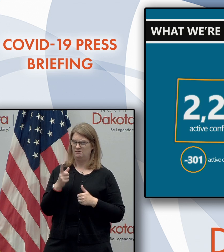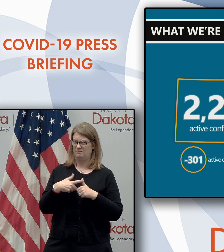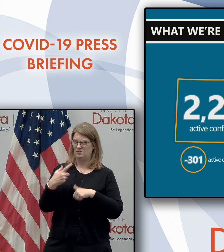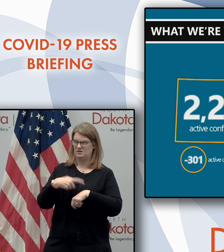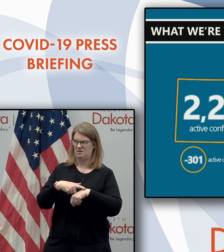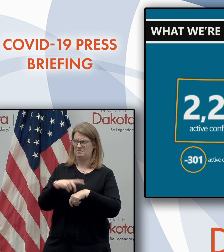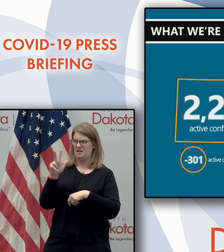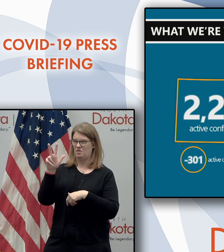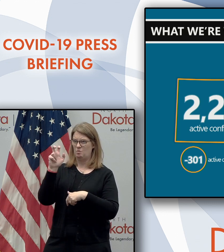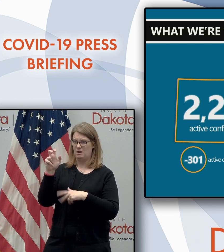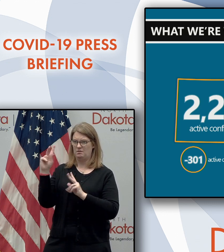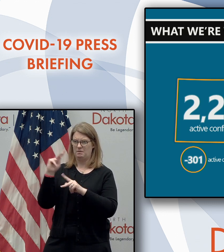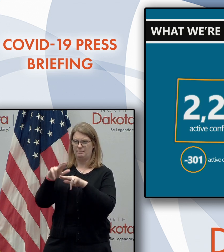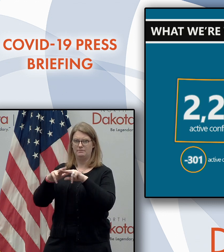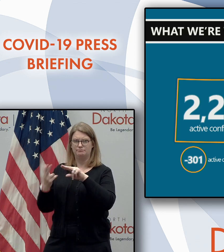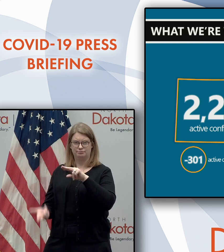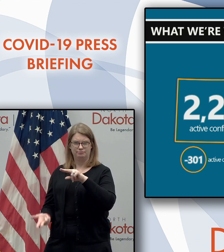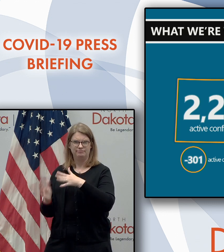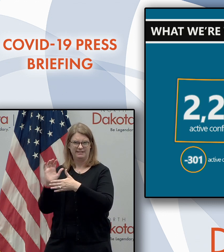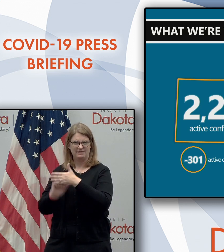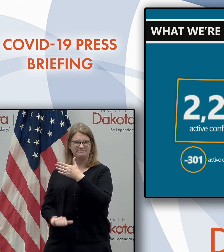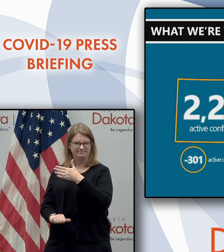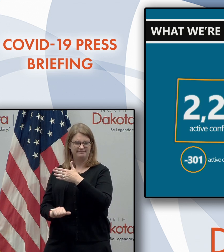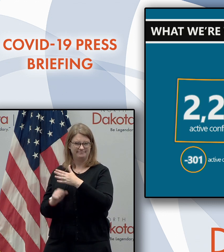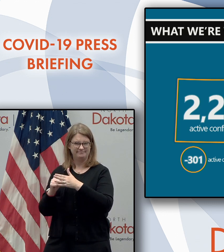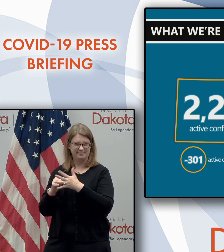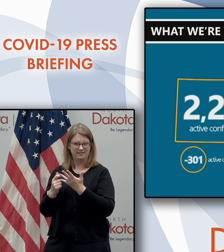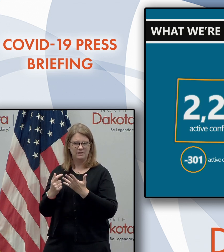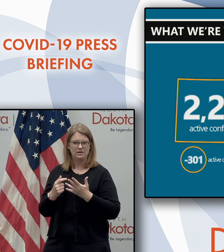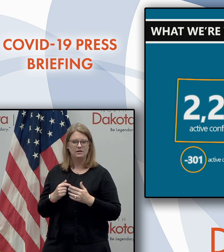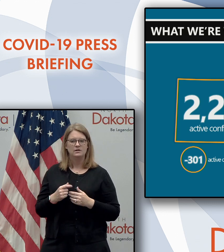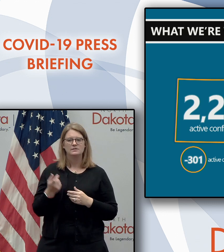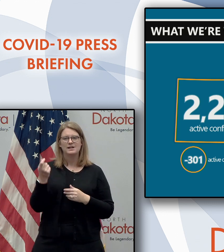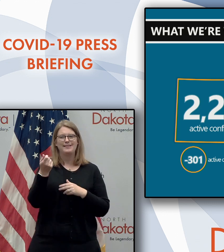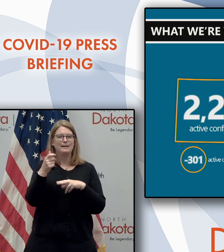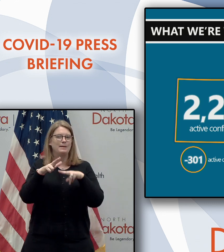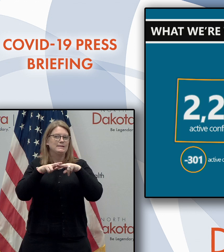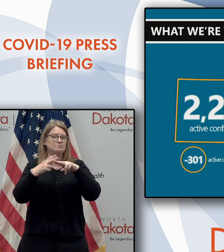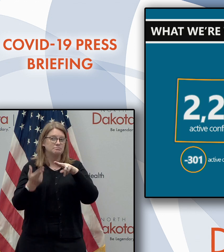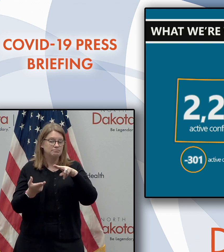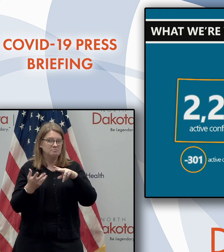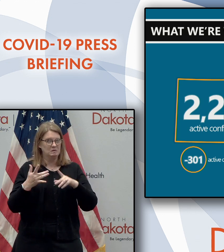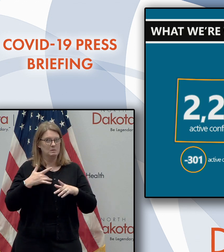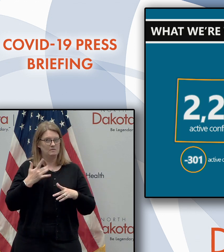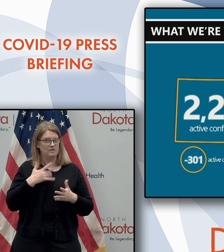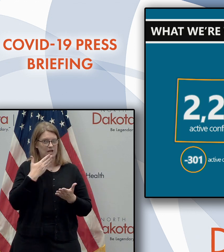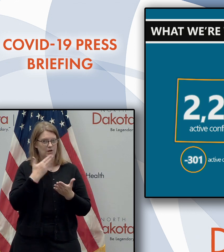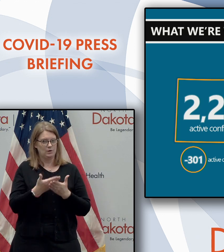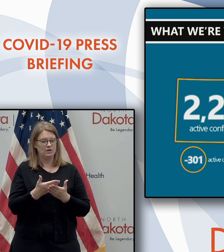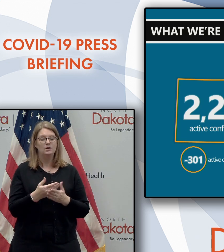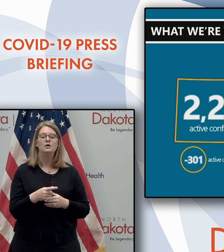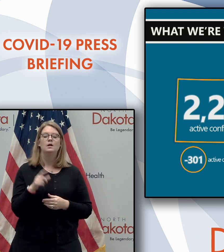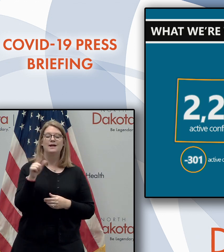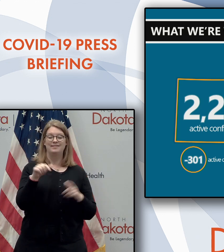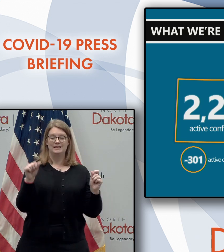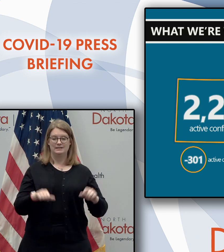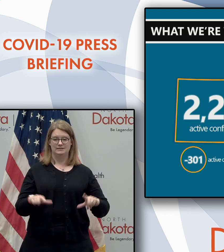active list. So down slightly now in confirmed cases, which is a positive thing. On this slide, we've